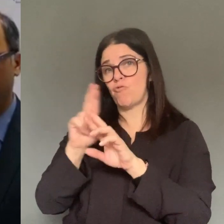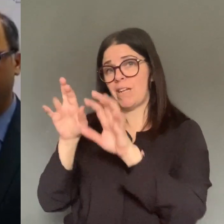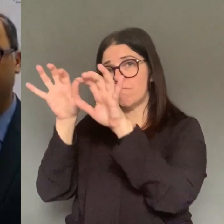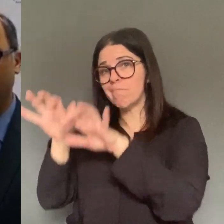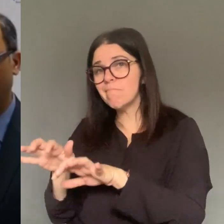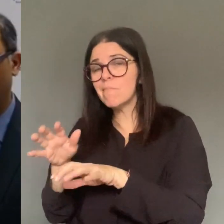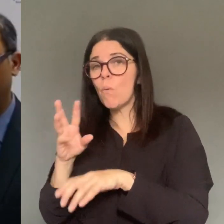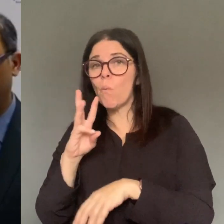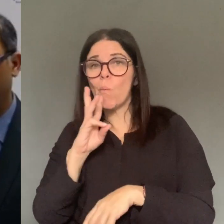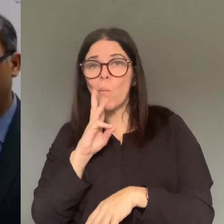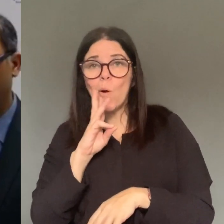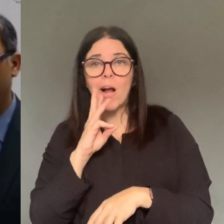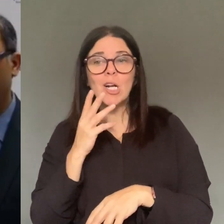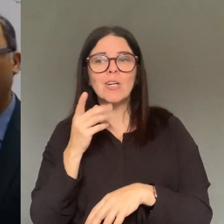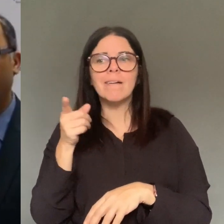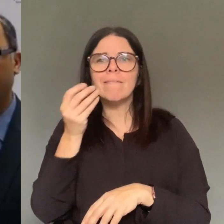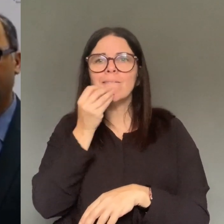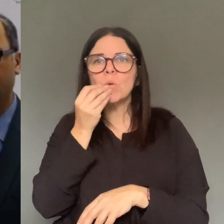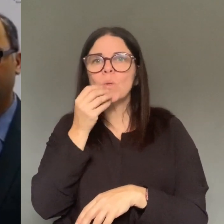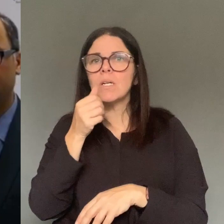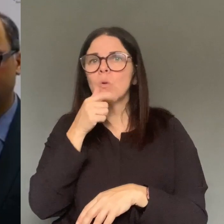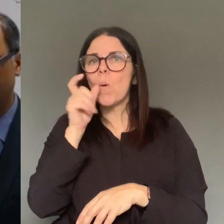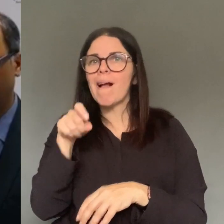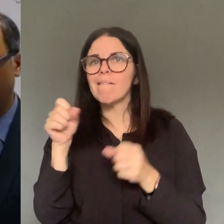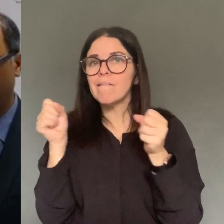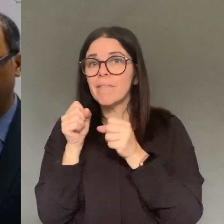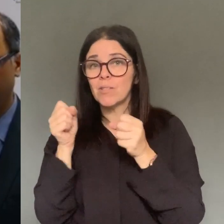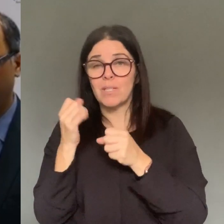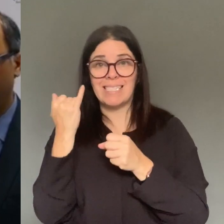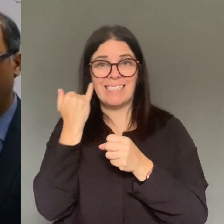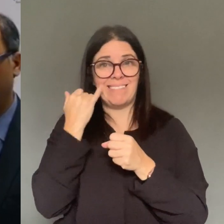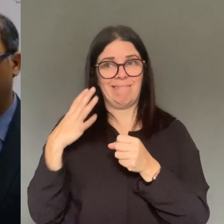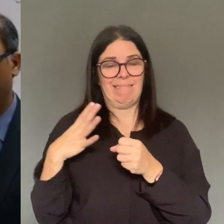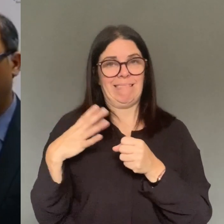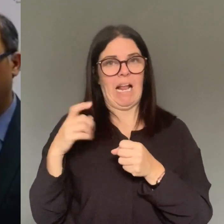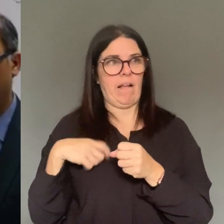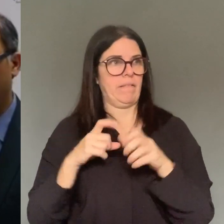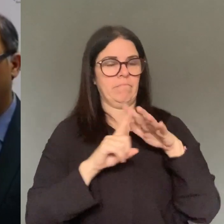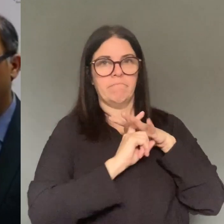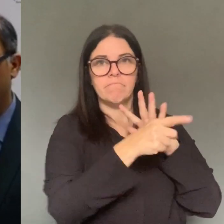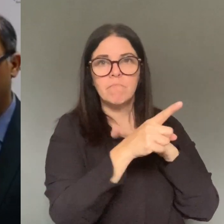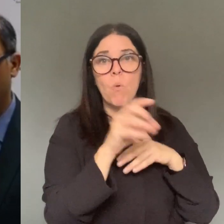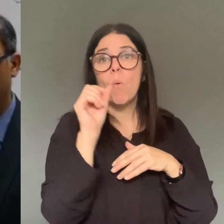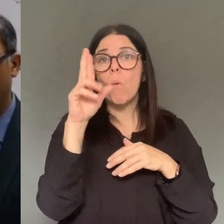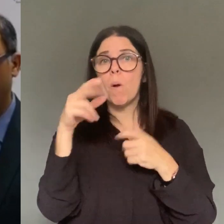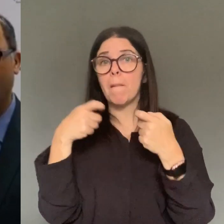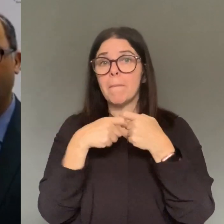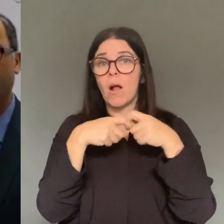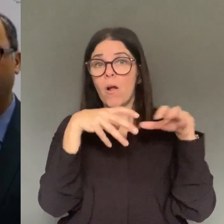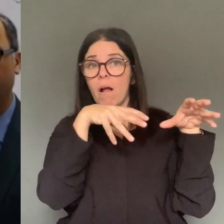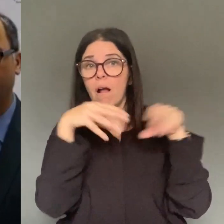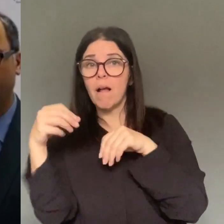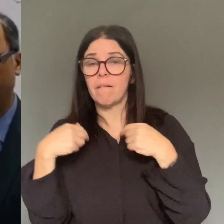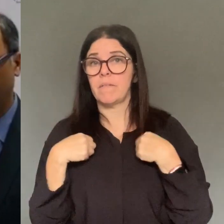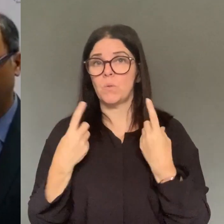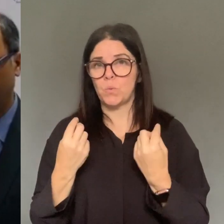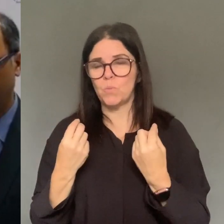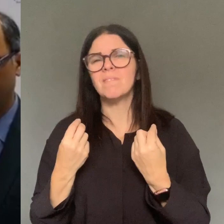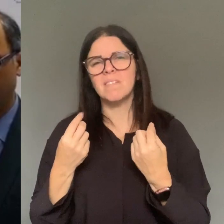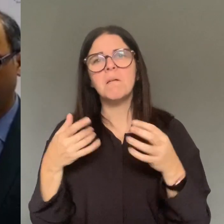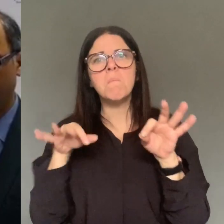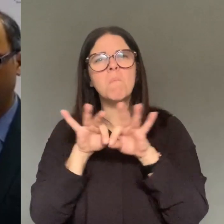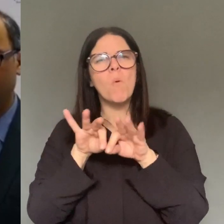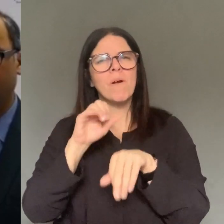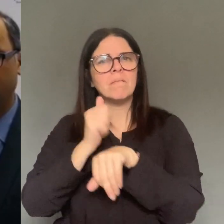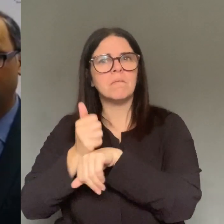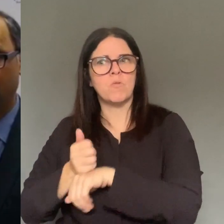zero reverse flow valves. Create an emergency supply kit that should last you 3 days of supply of water and non-perishable food in case